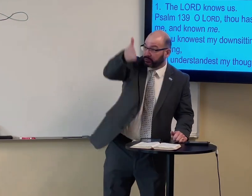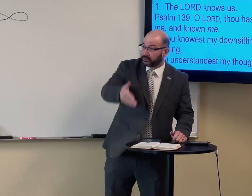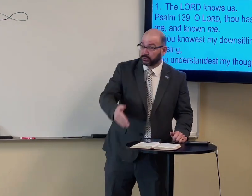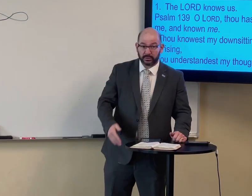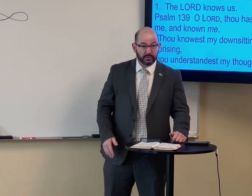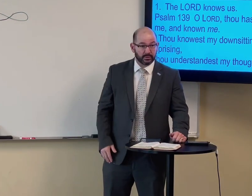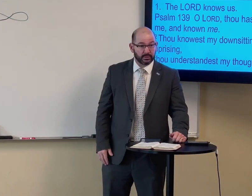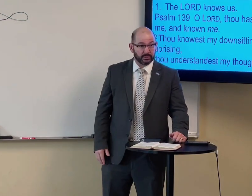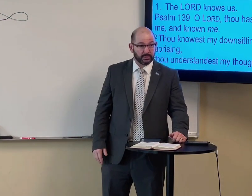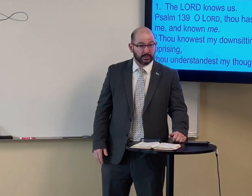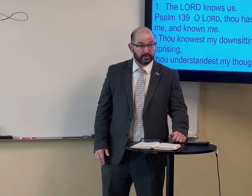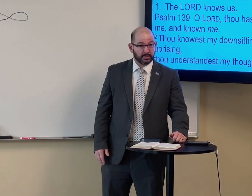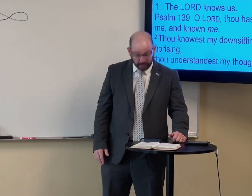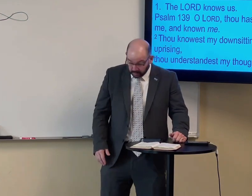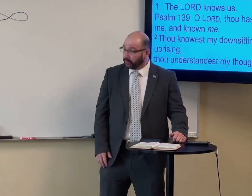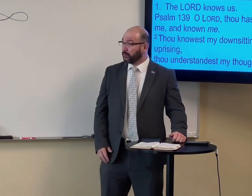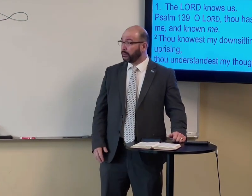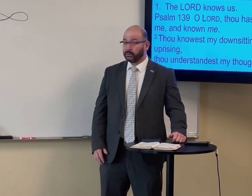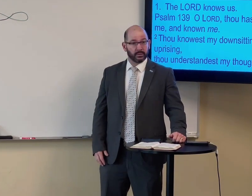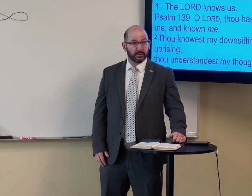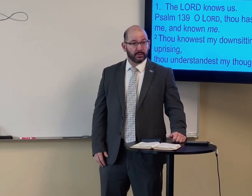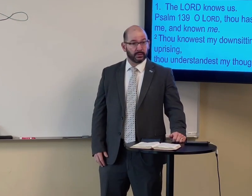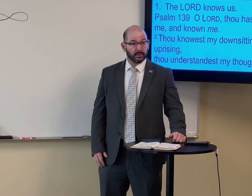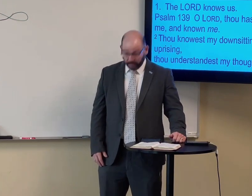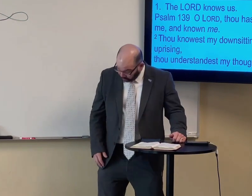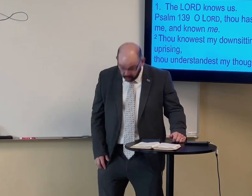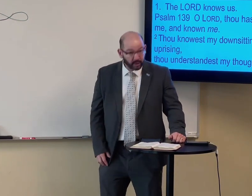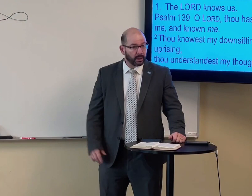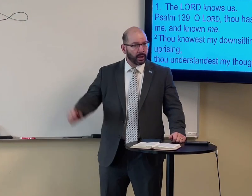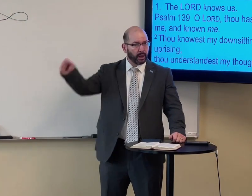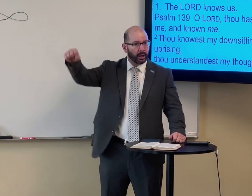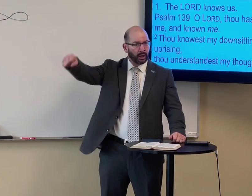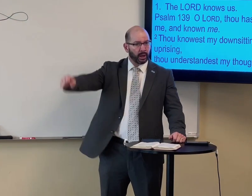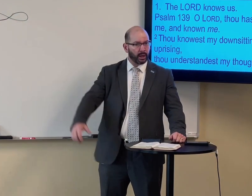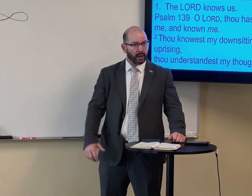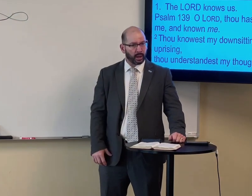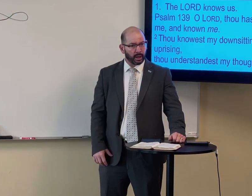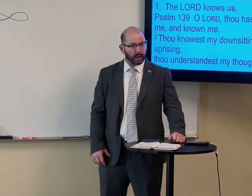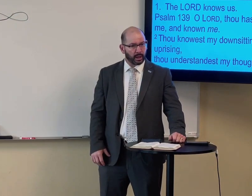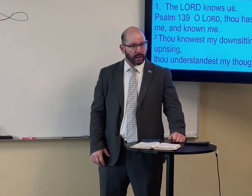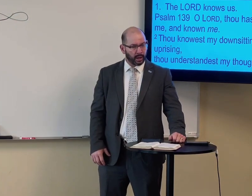God knows my future. Huh? What do you mean? What do you mean? Yeah, he knows my future.